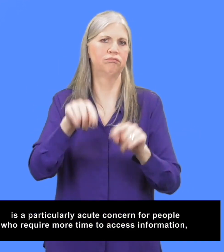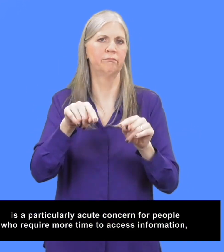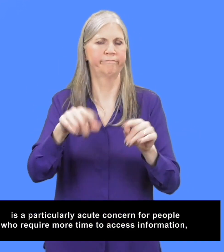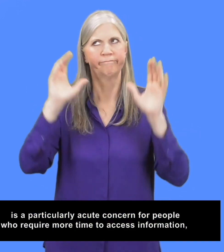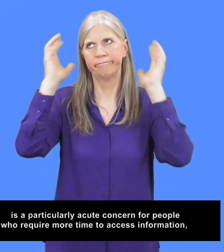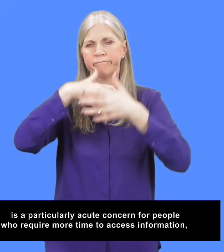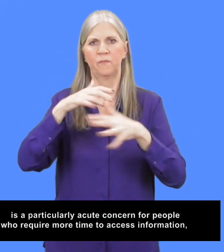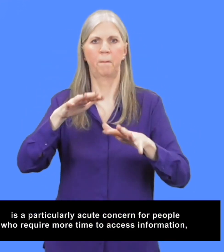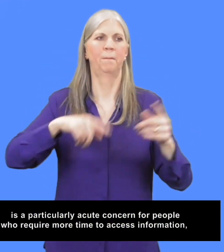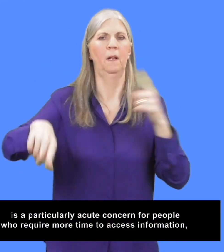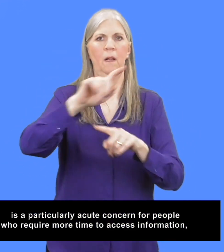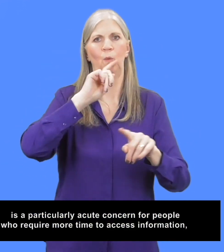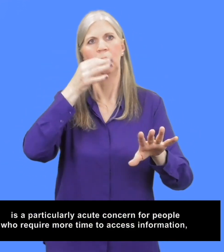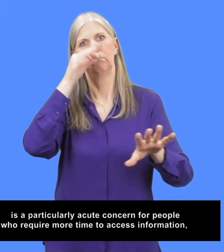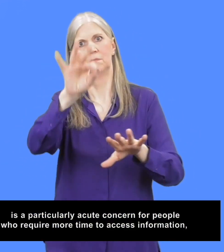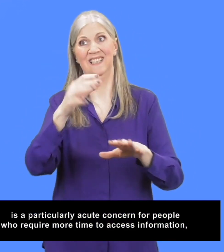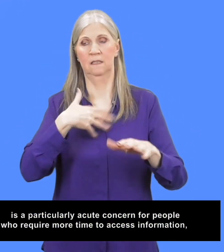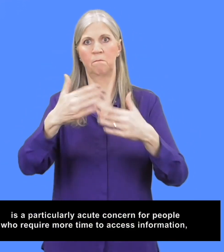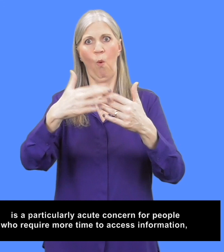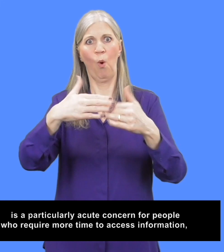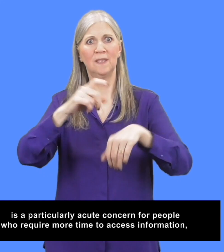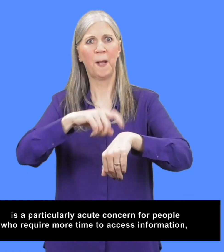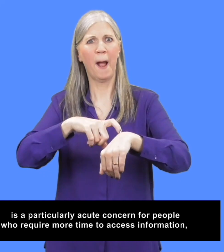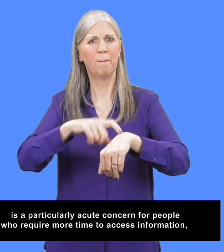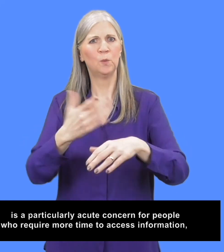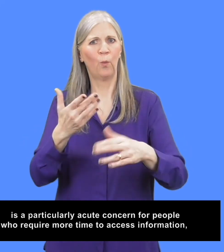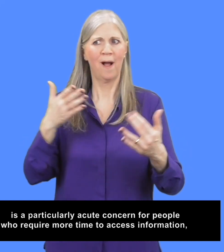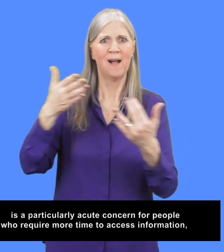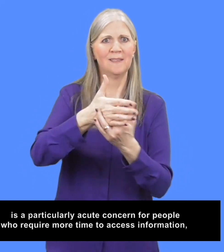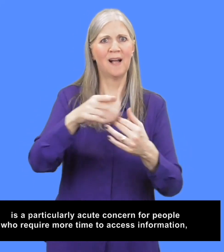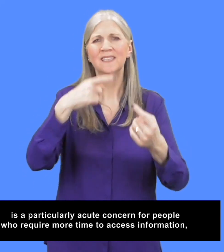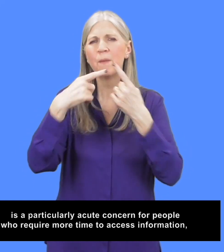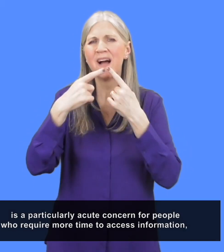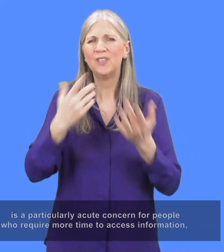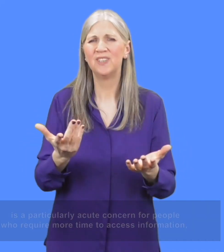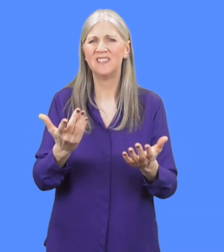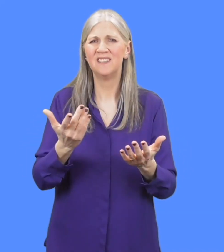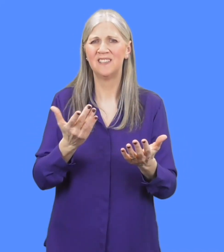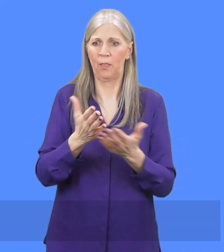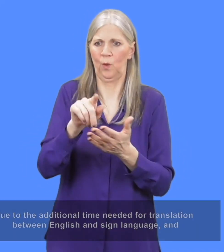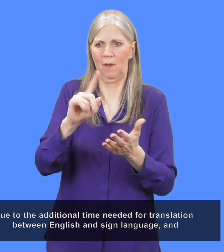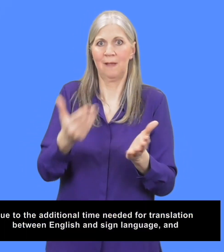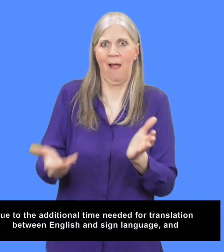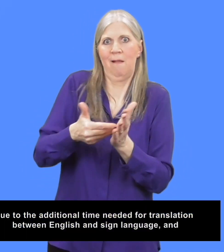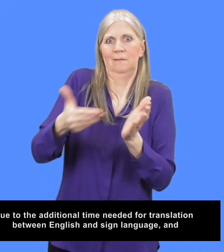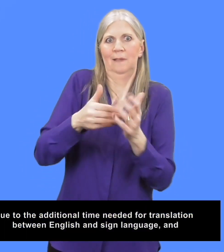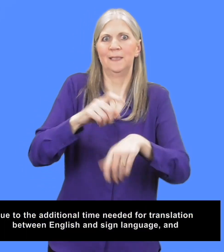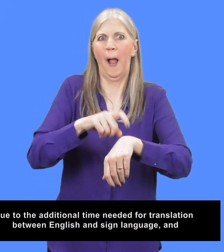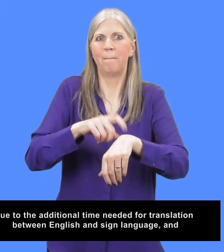people who require more time to access information. due to the additional time needed for translation